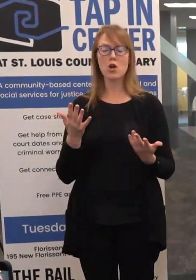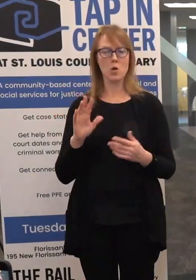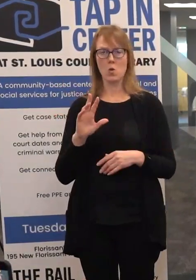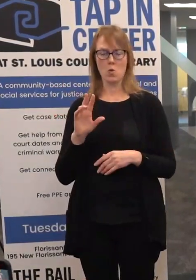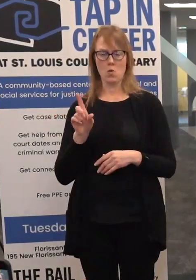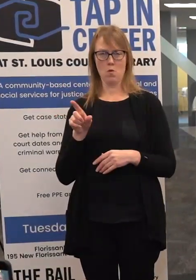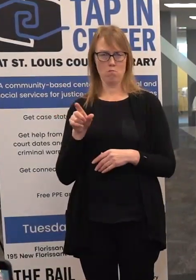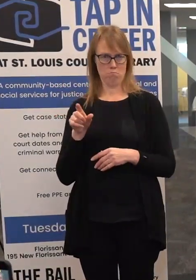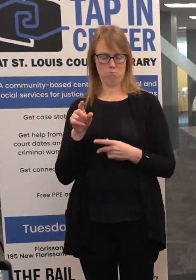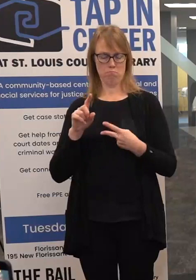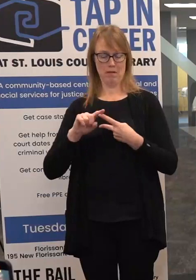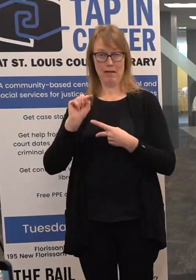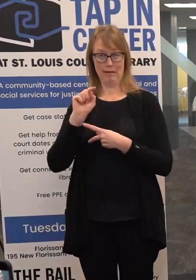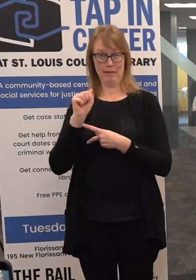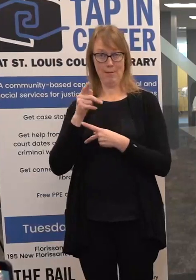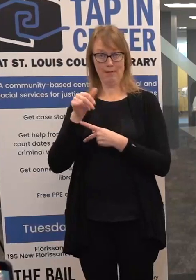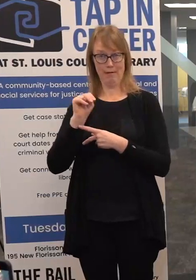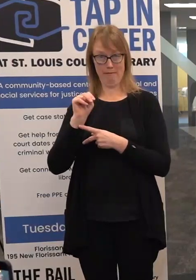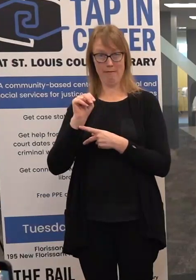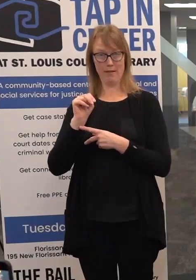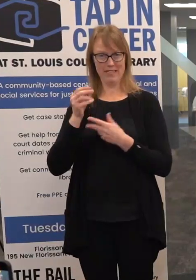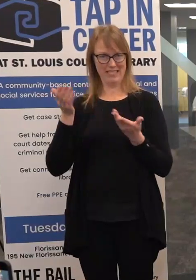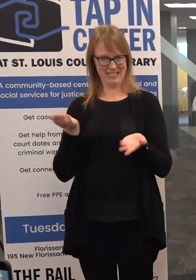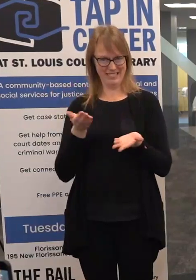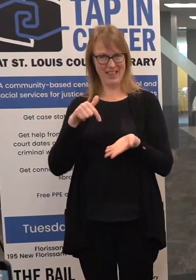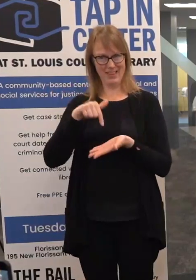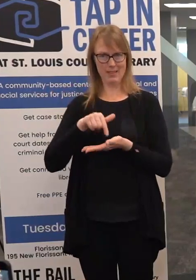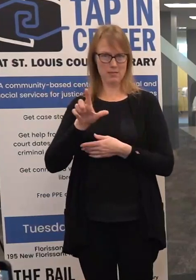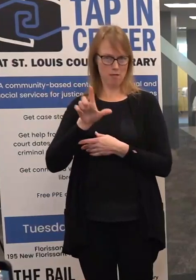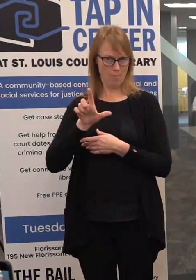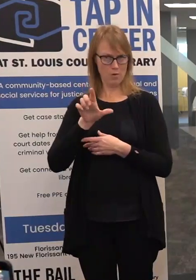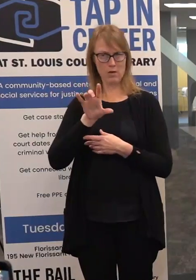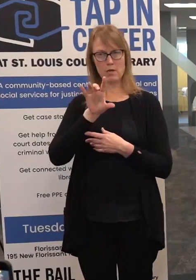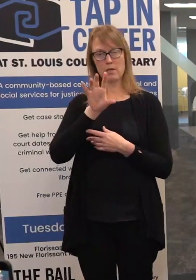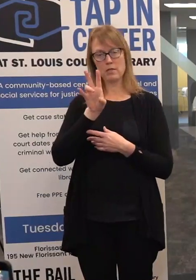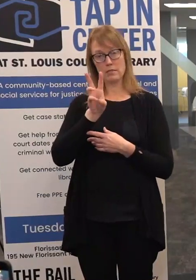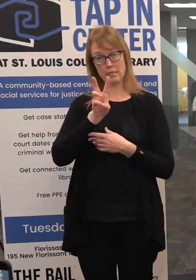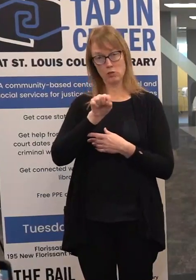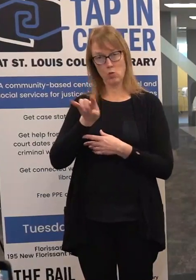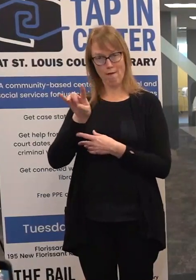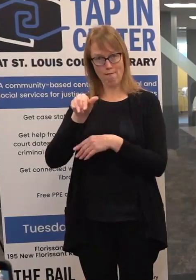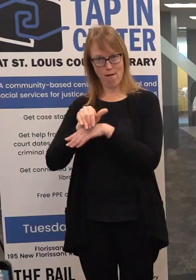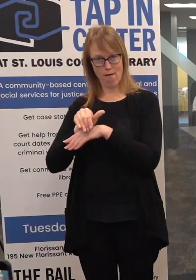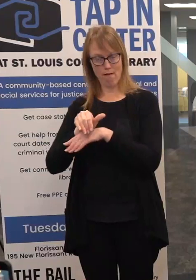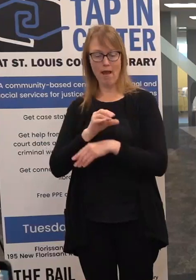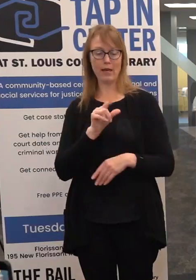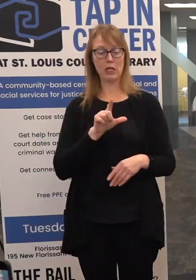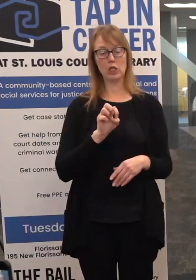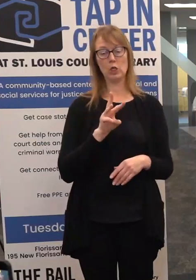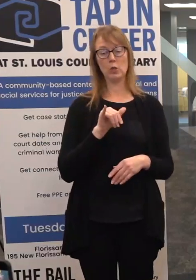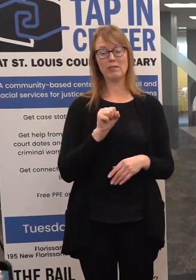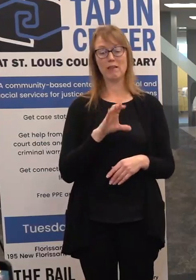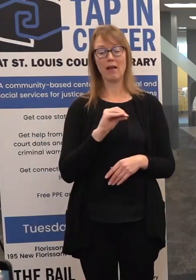this location on every Tuesday from 6 to 8 p.m. and the Lewis and Clark location on the